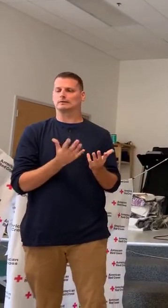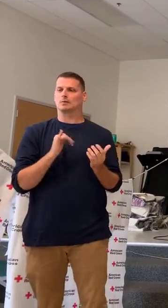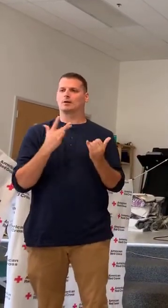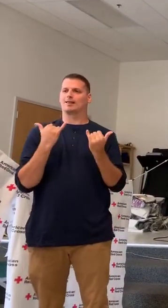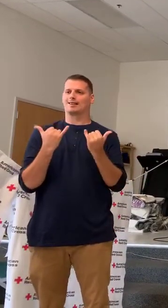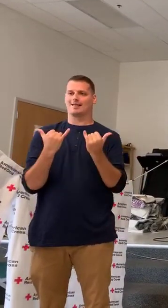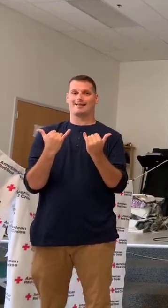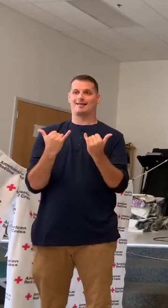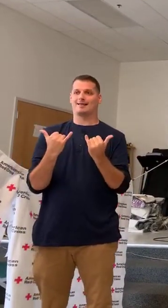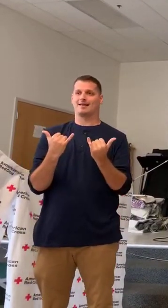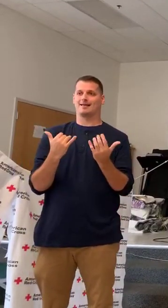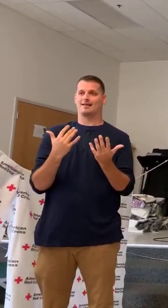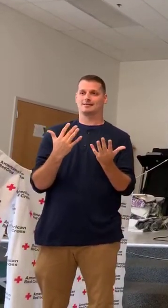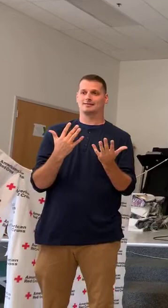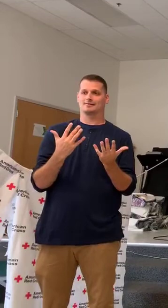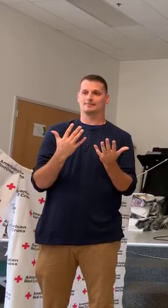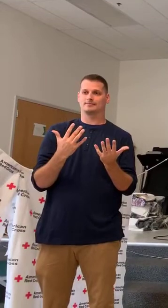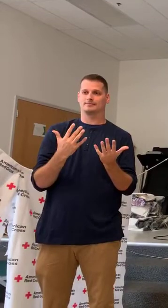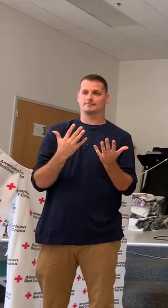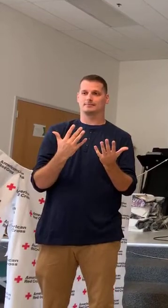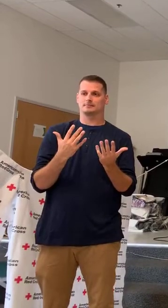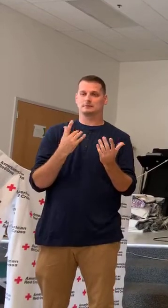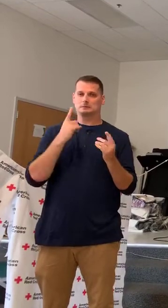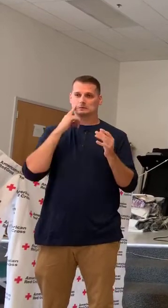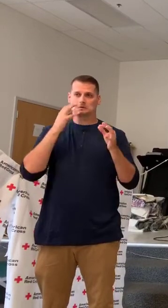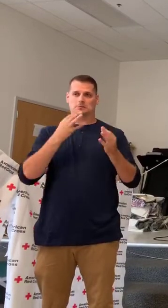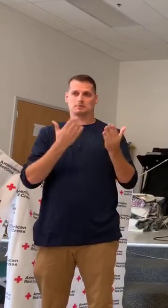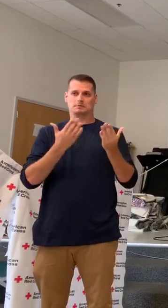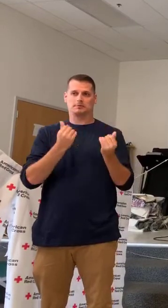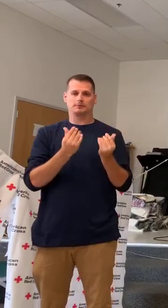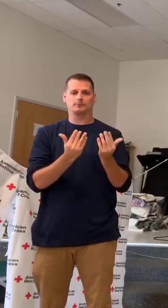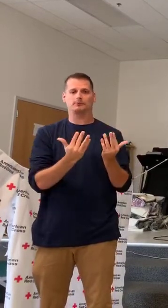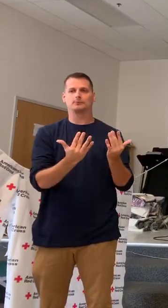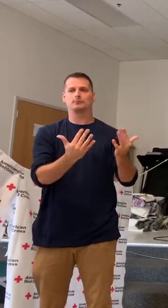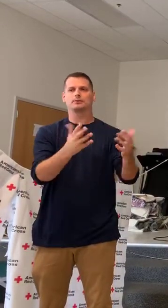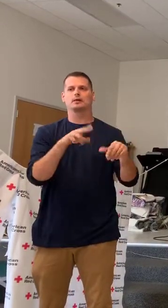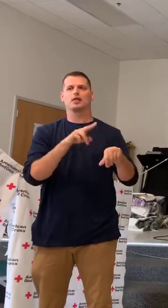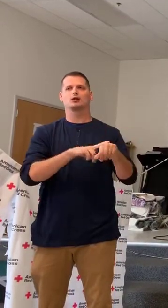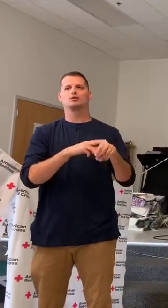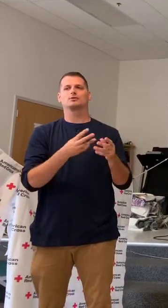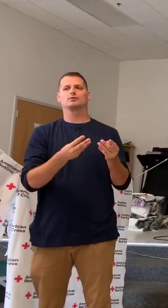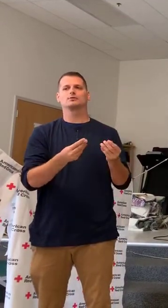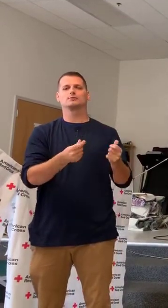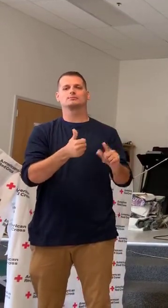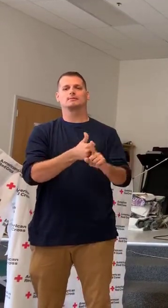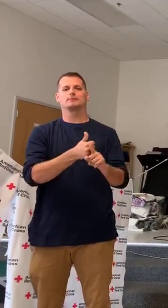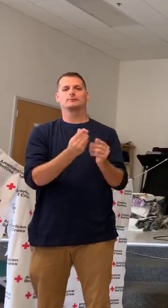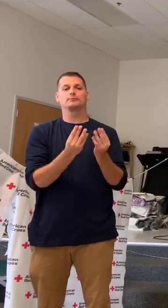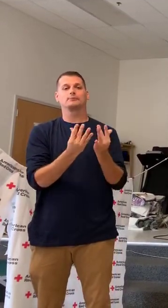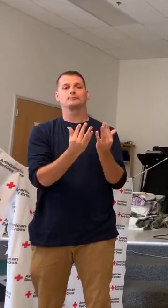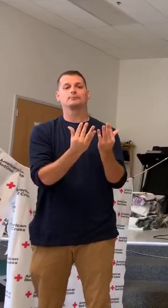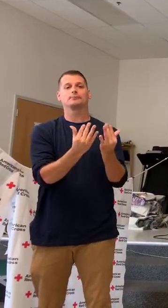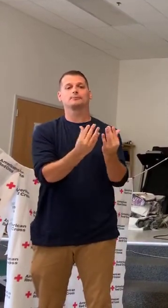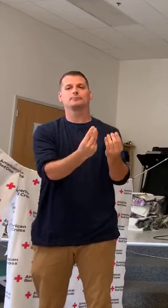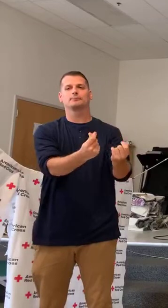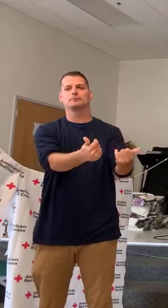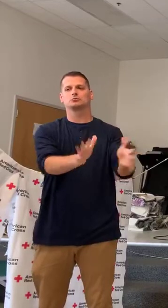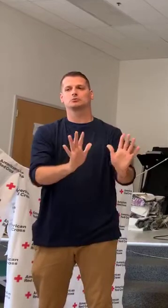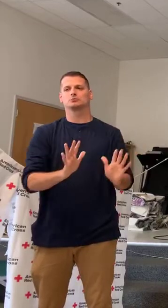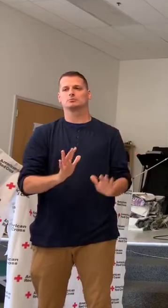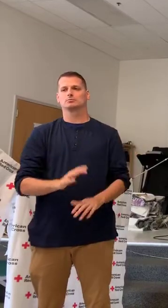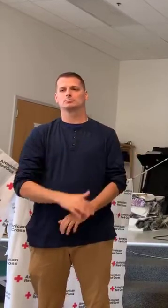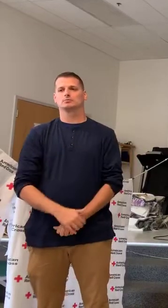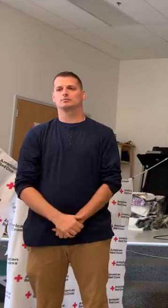normal fuel regimen, a return cycle, which is a healthy return cycle, and then there's us saying we're putting everything out. So after 1910, this is just to give